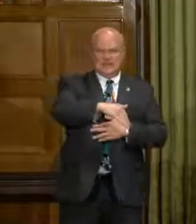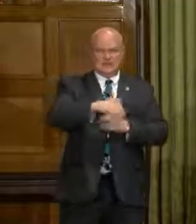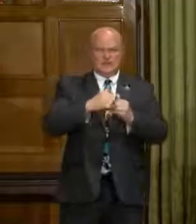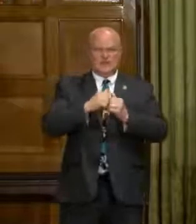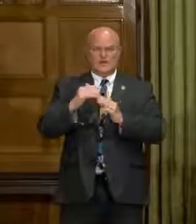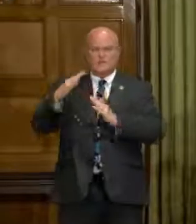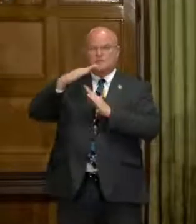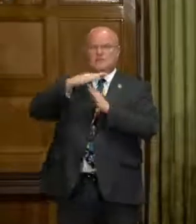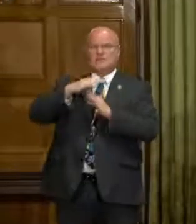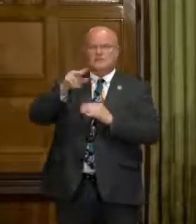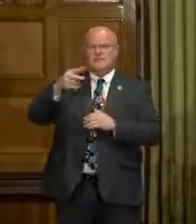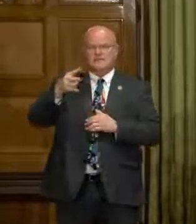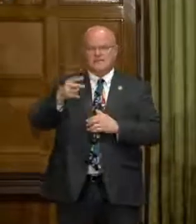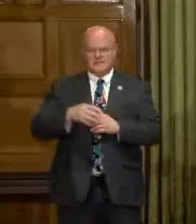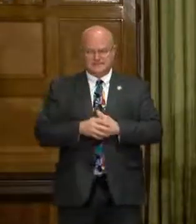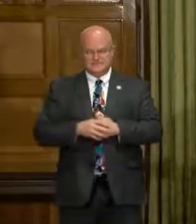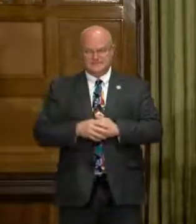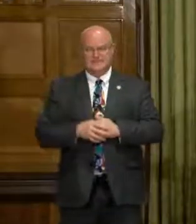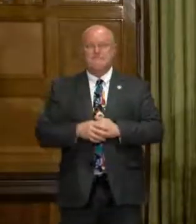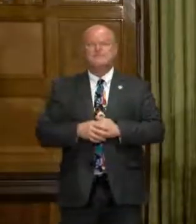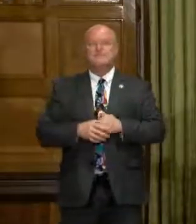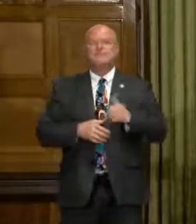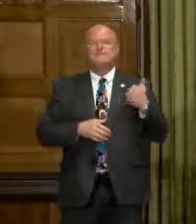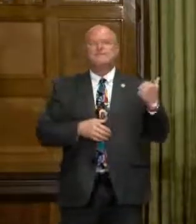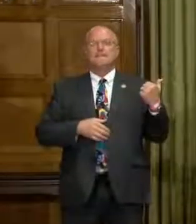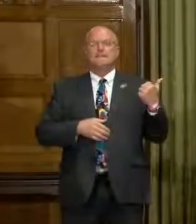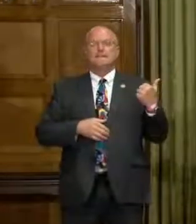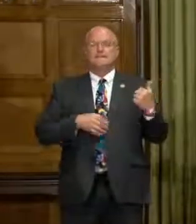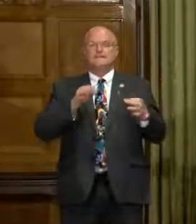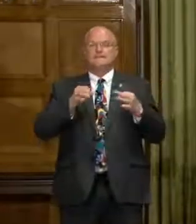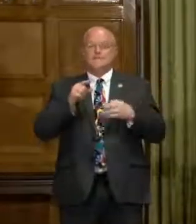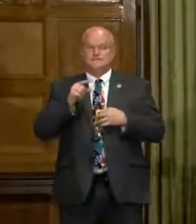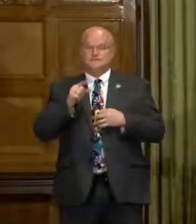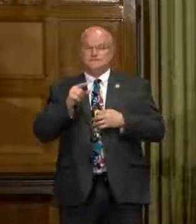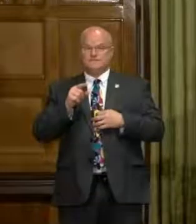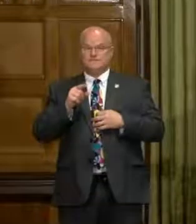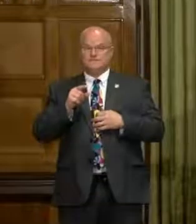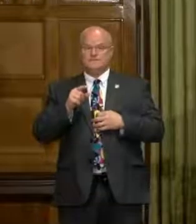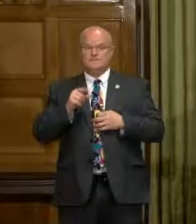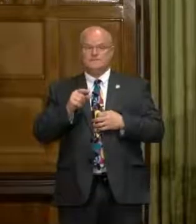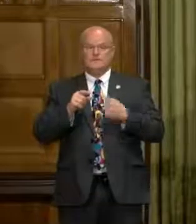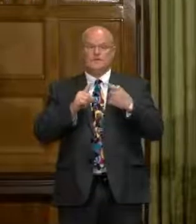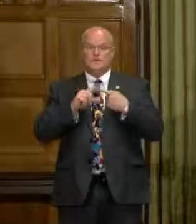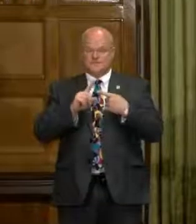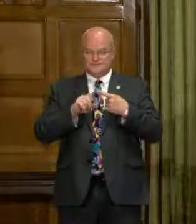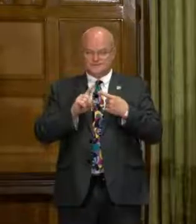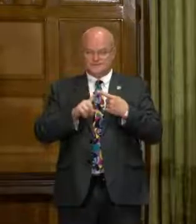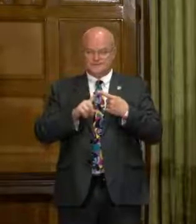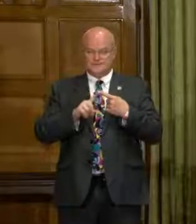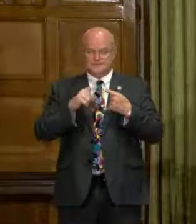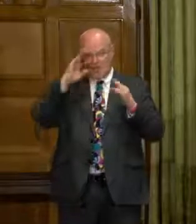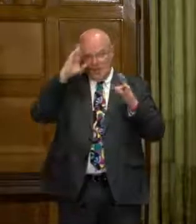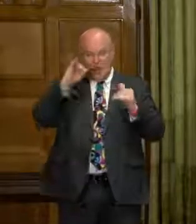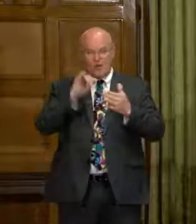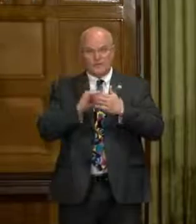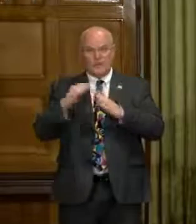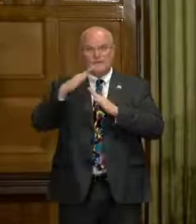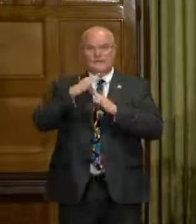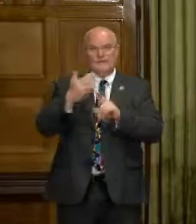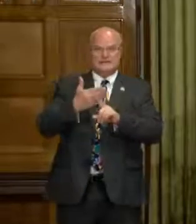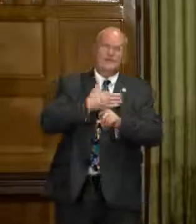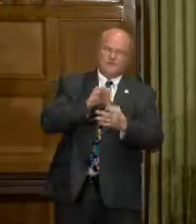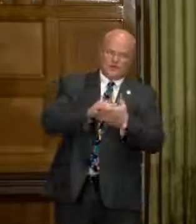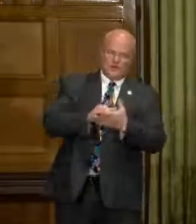with the peak being on the 2nd? Well, I hope that peak